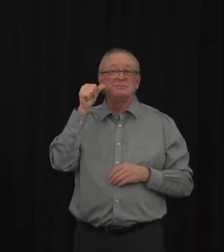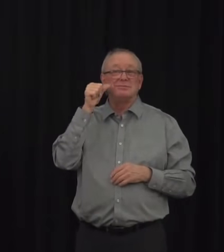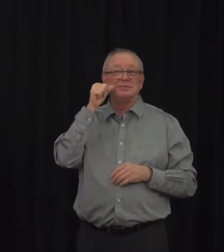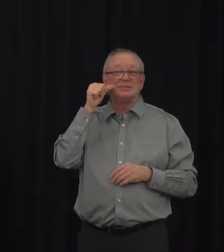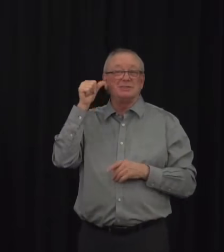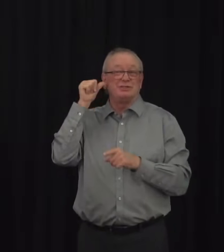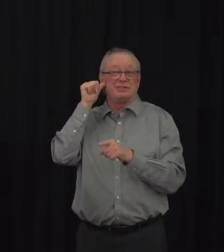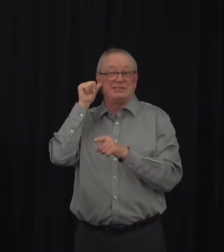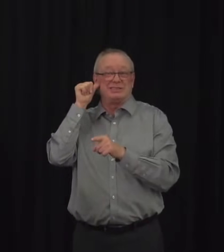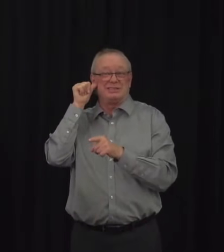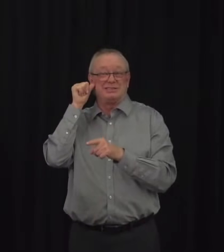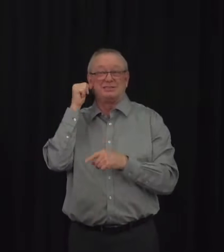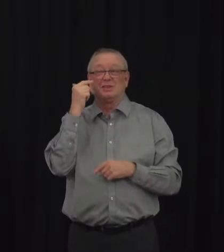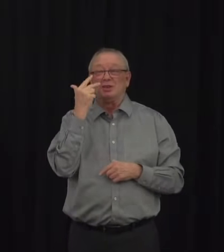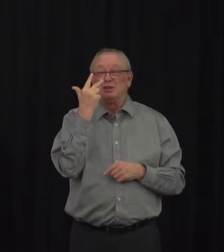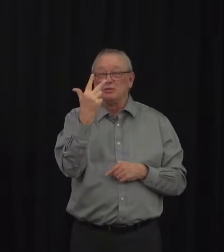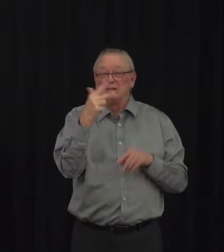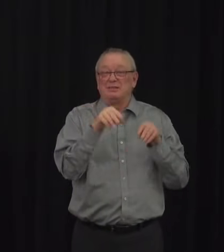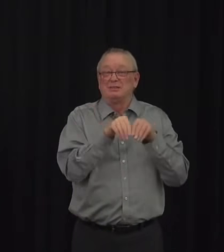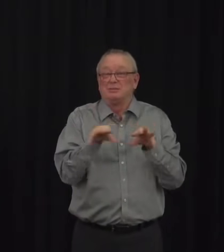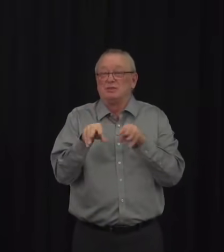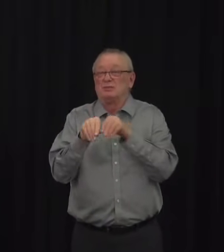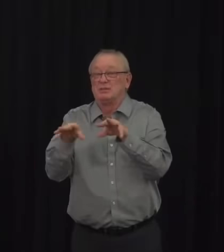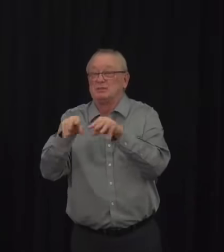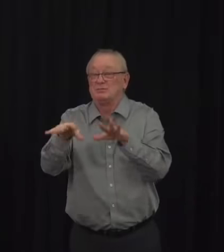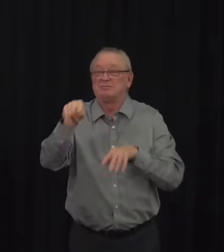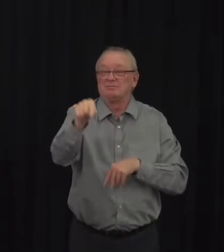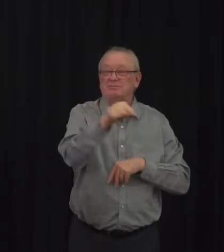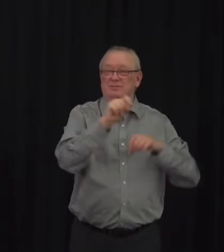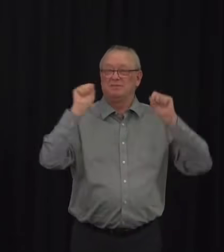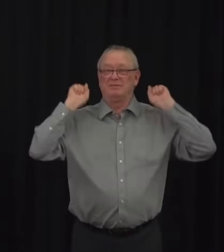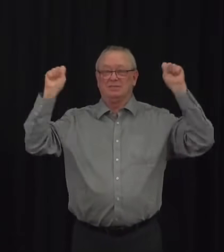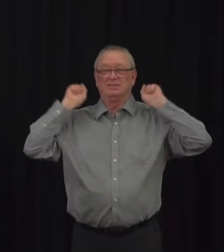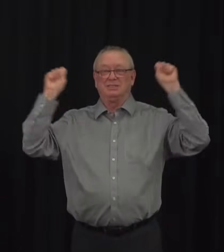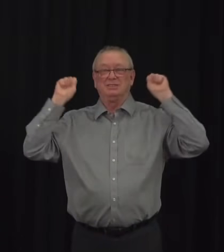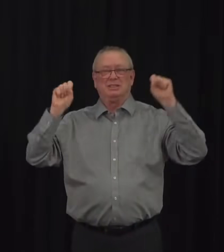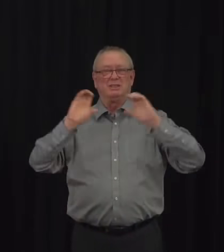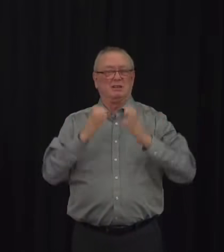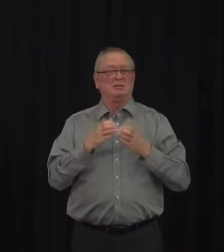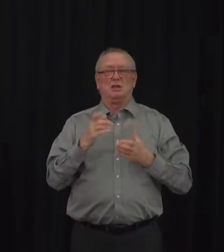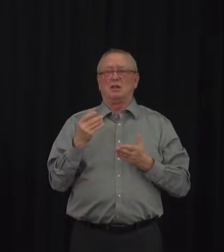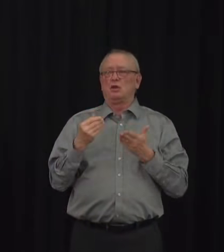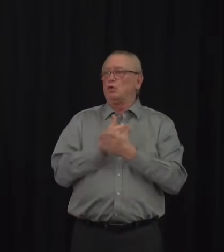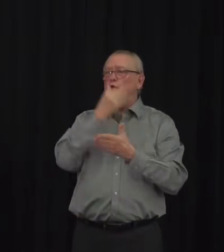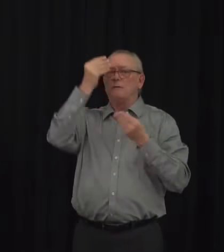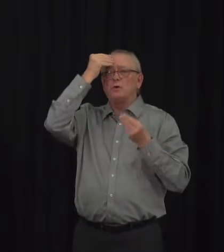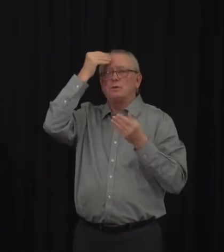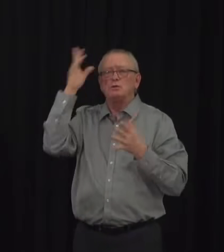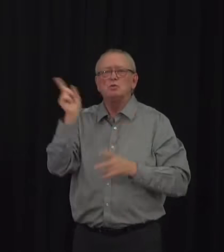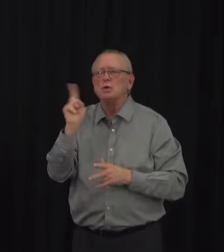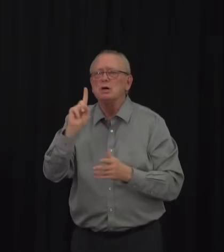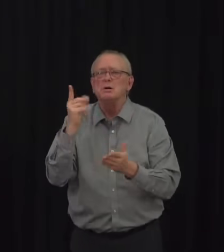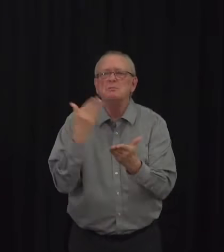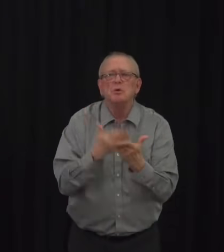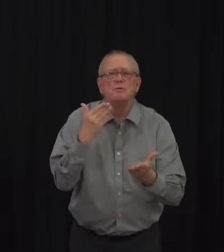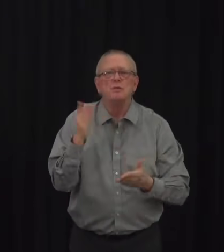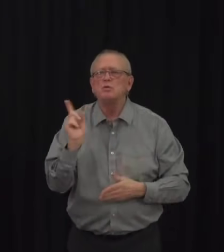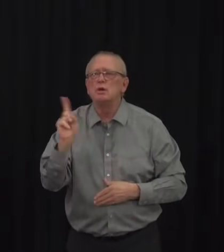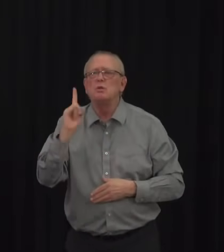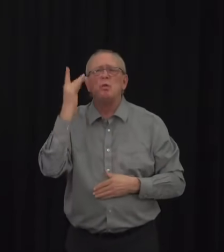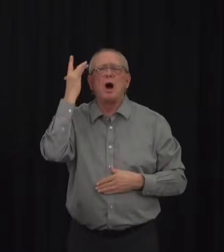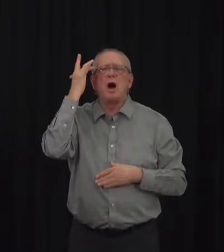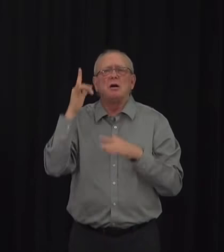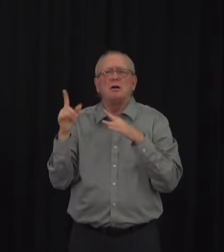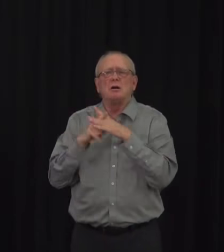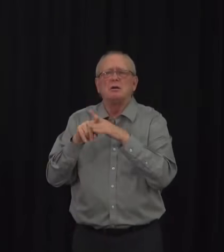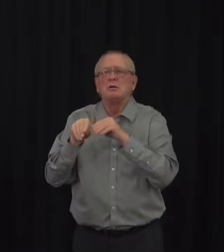classes. That's news to me, and I haven't been able to find anywhere to explain, to see what the rationale was for the fitness groups,